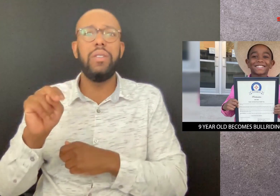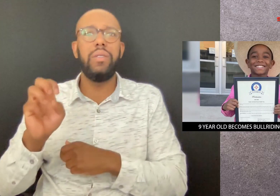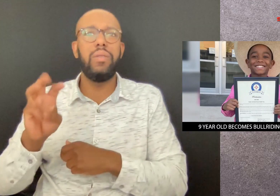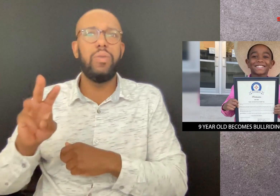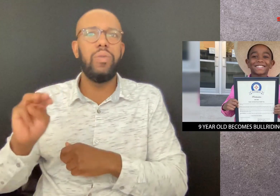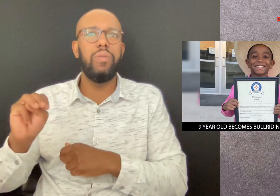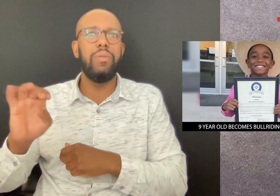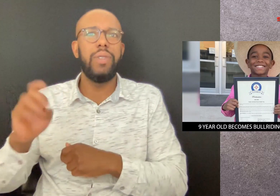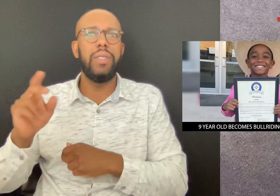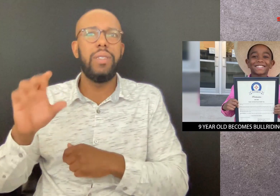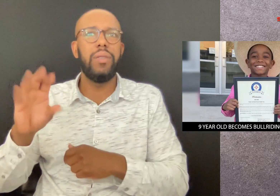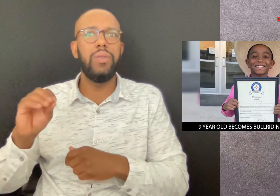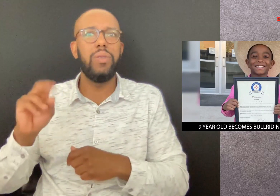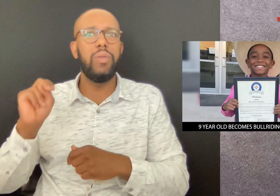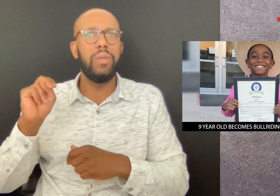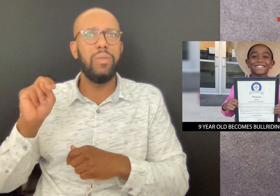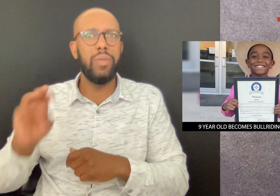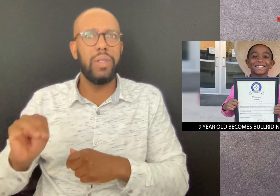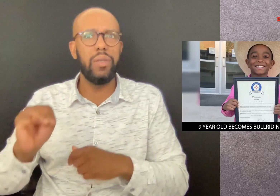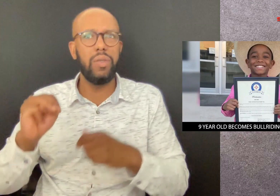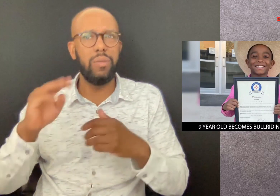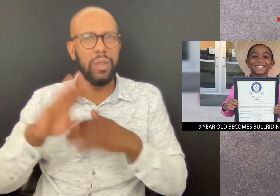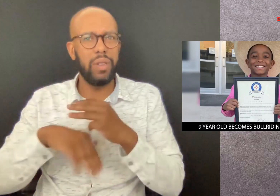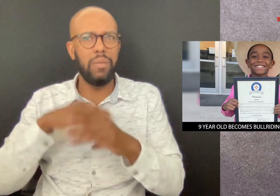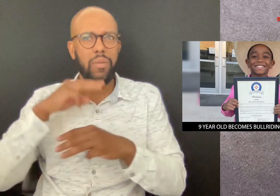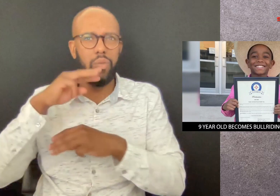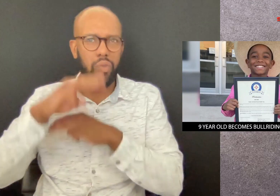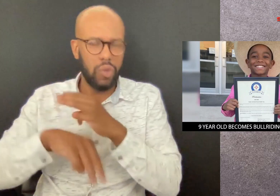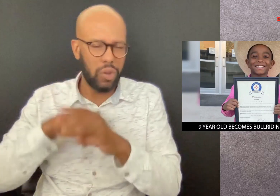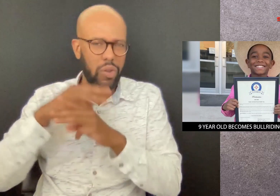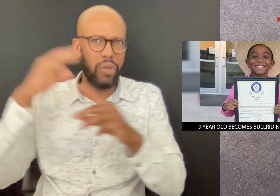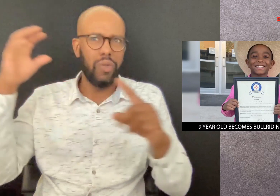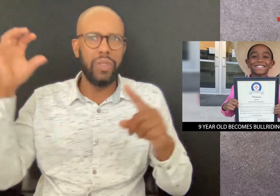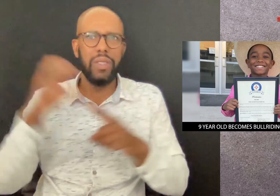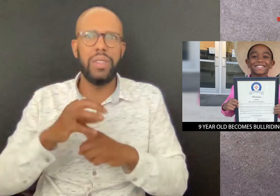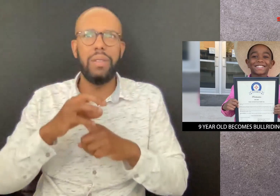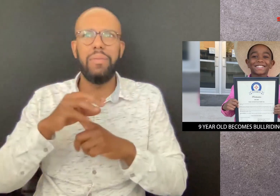a fearless kid in new mexico has become a world champion bull rider